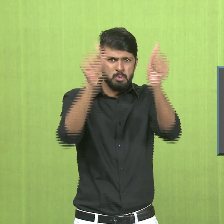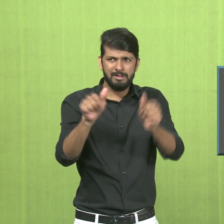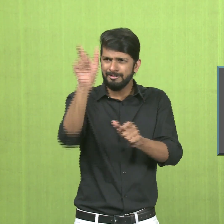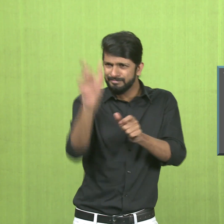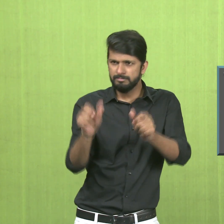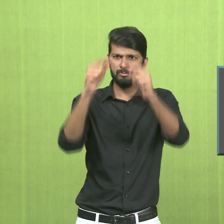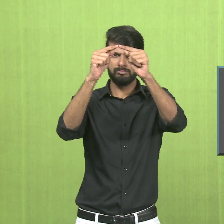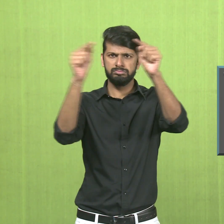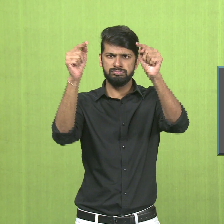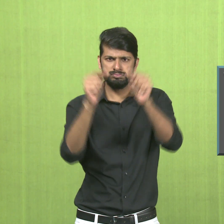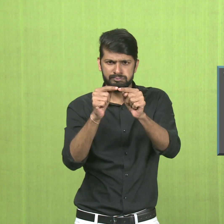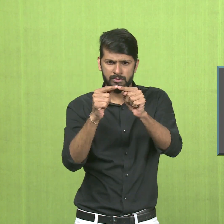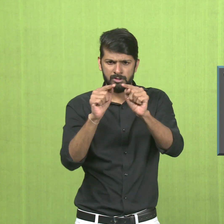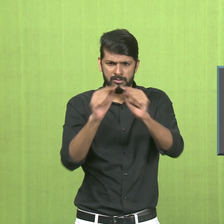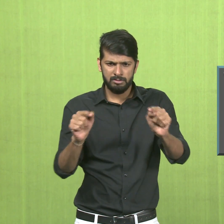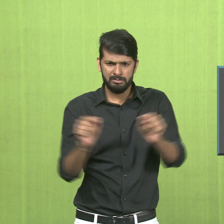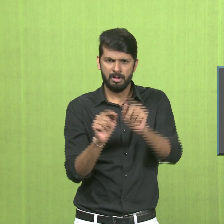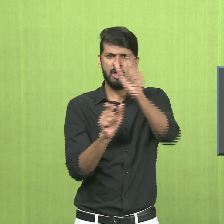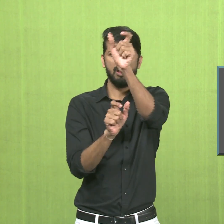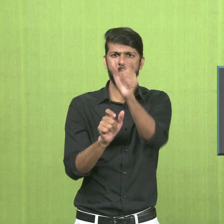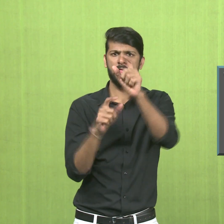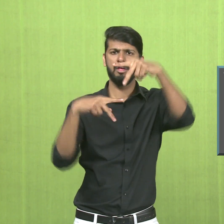figure of the animal.